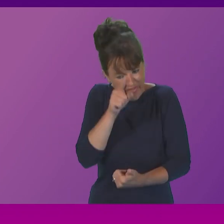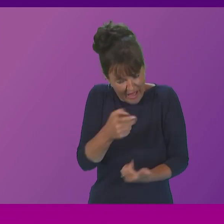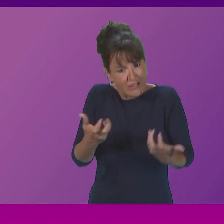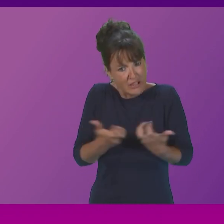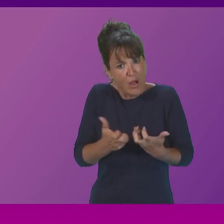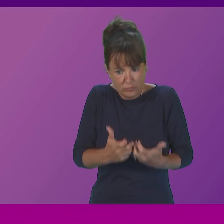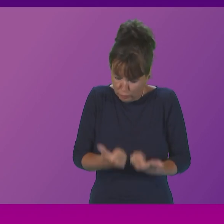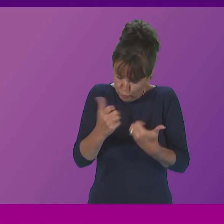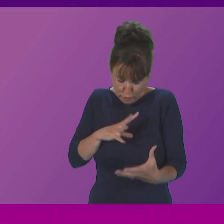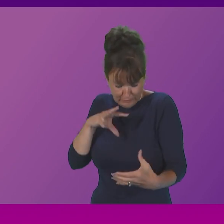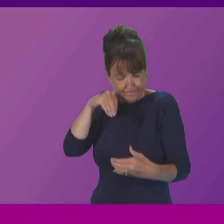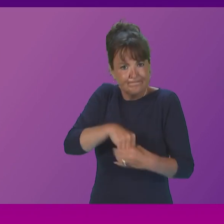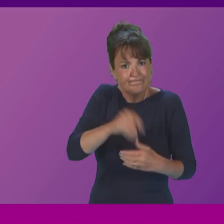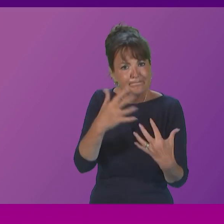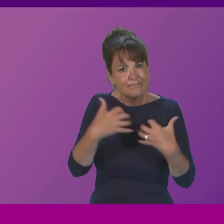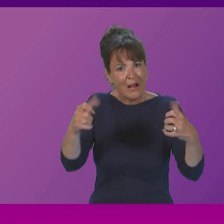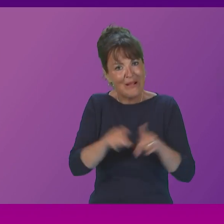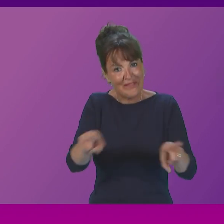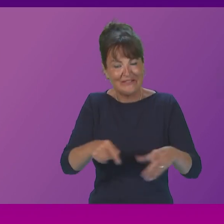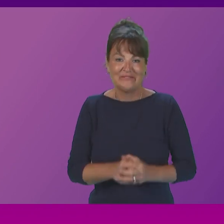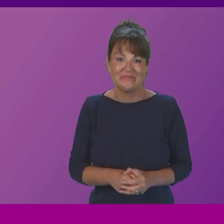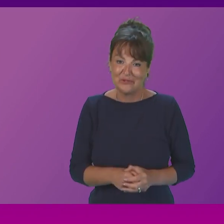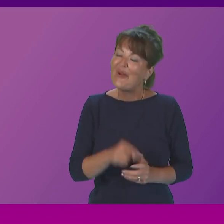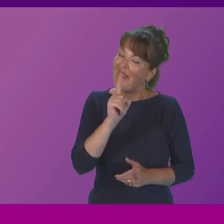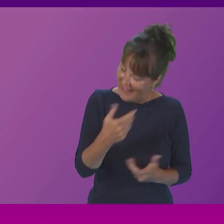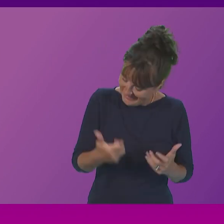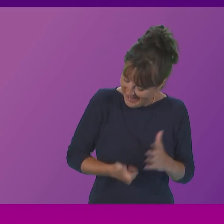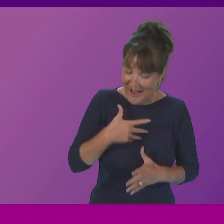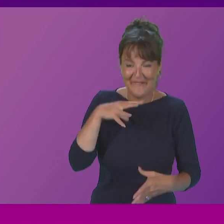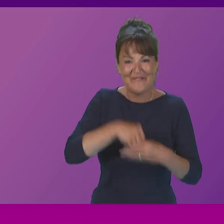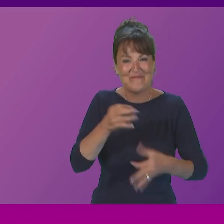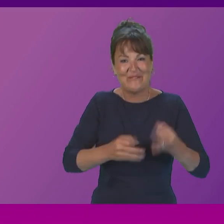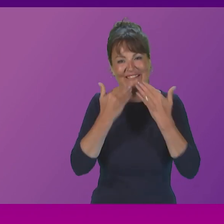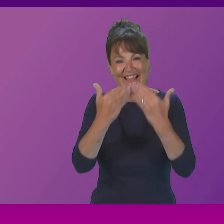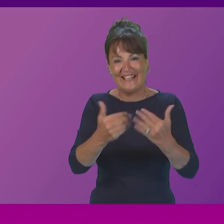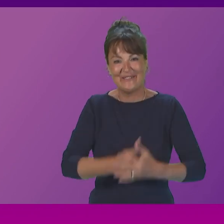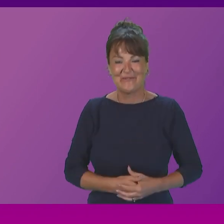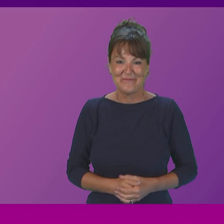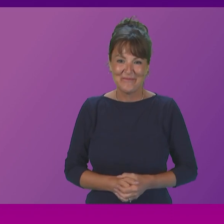to be in rooms like this. And so that's how I got involved in politics. Thank you.